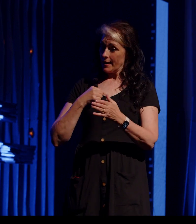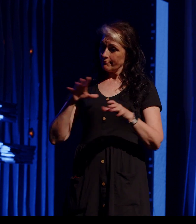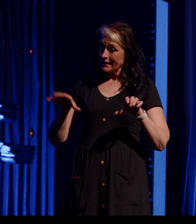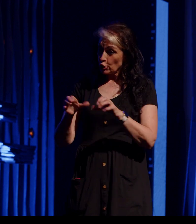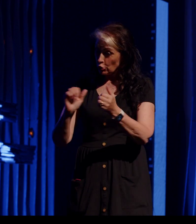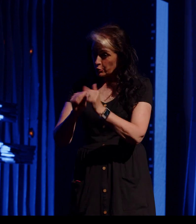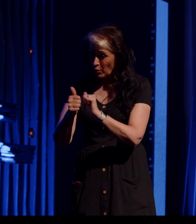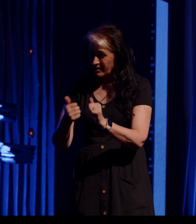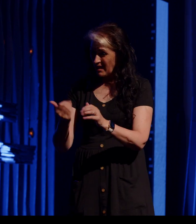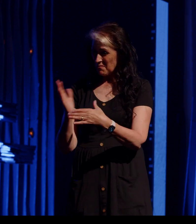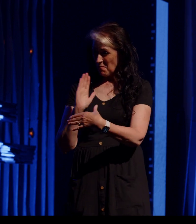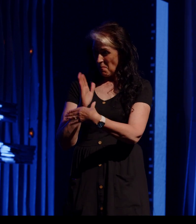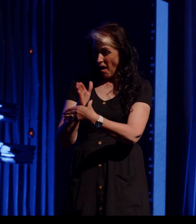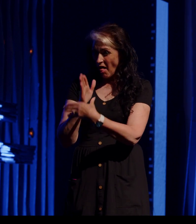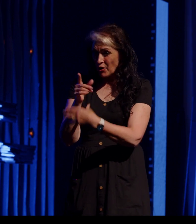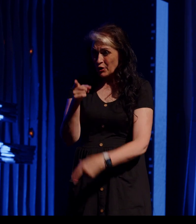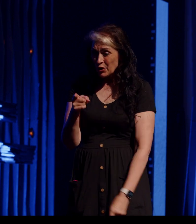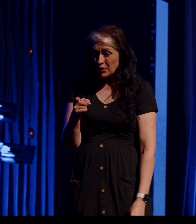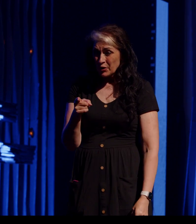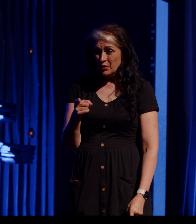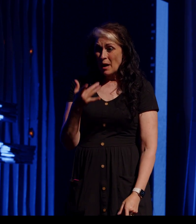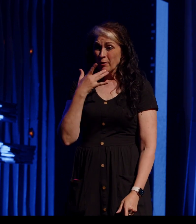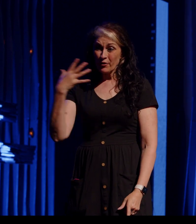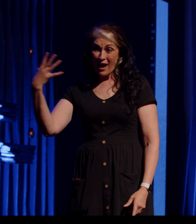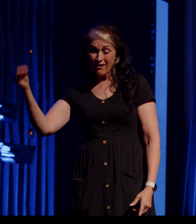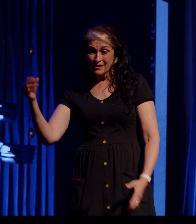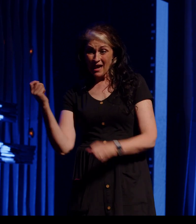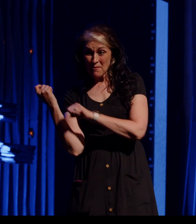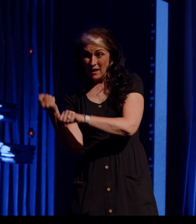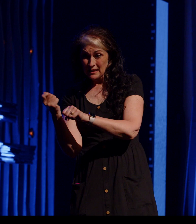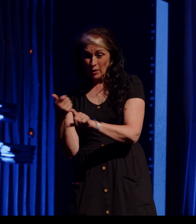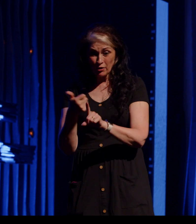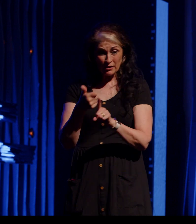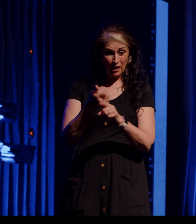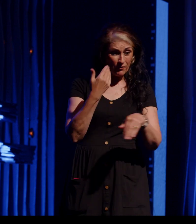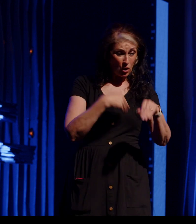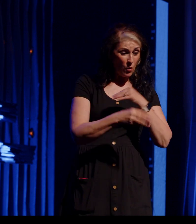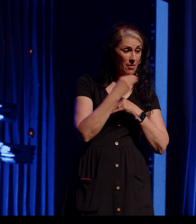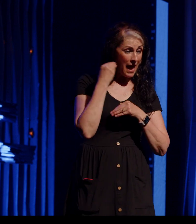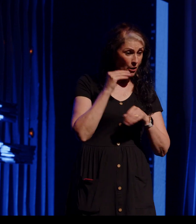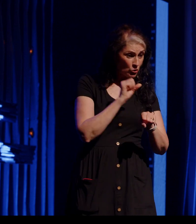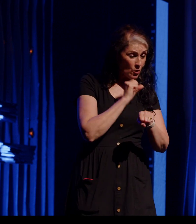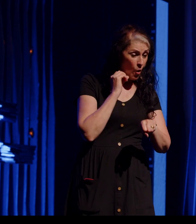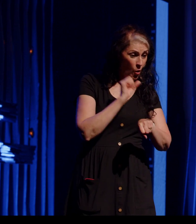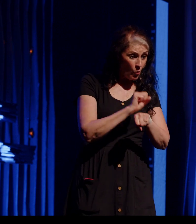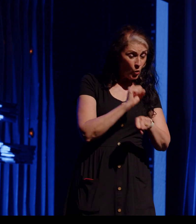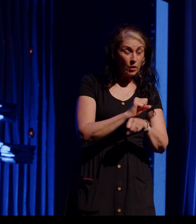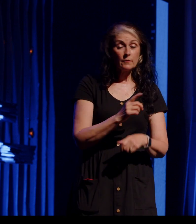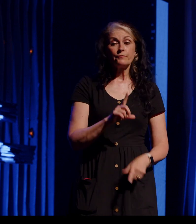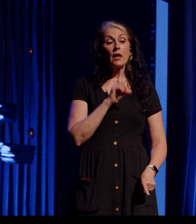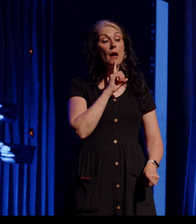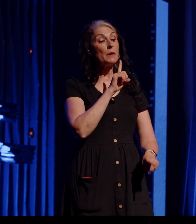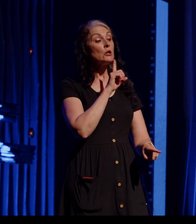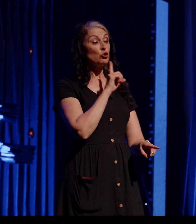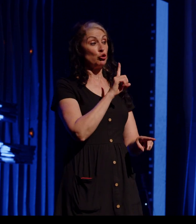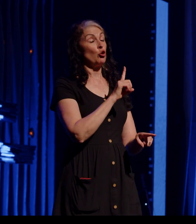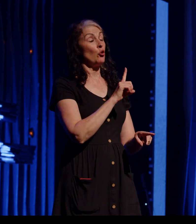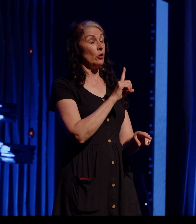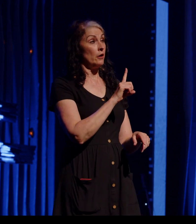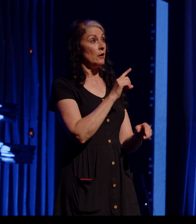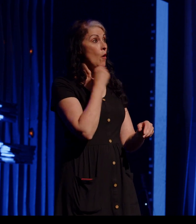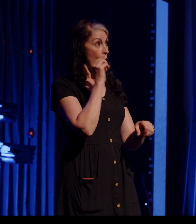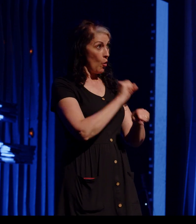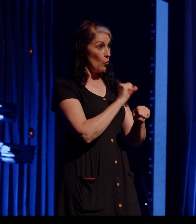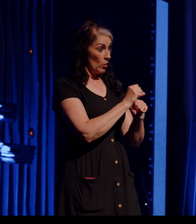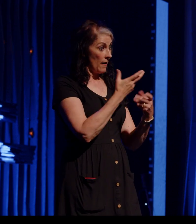that I would rather keep them outside playing baseball when you wanted them to do their homework? Well, I made sure they got their homework done. I